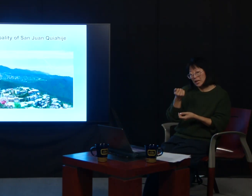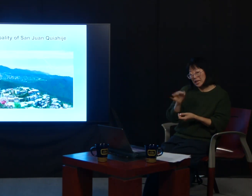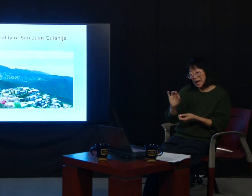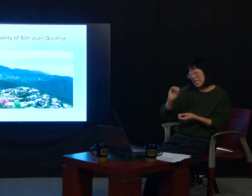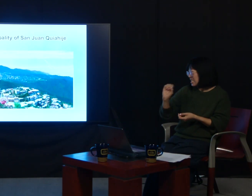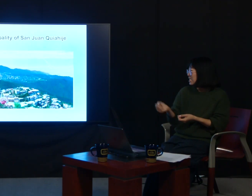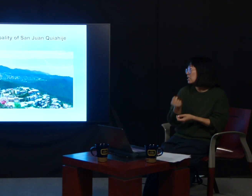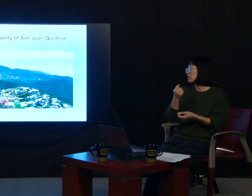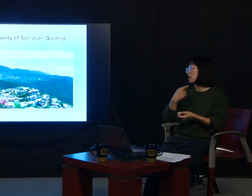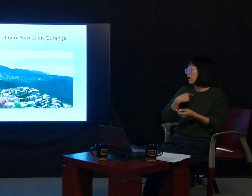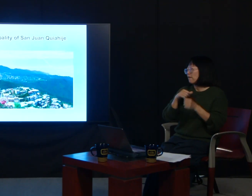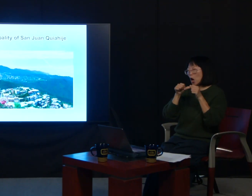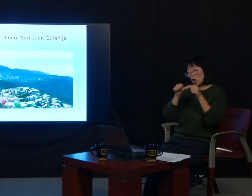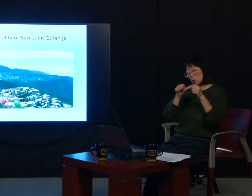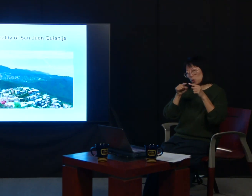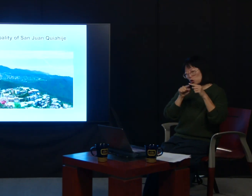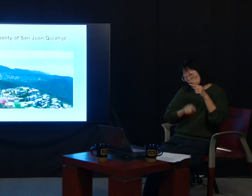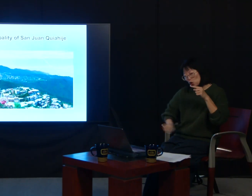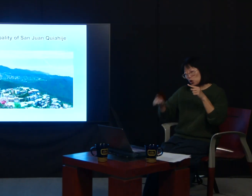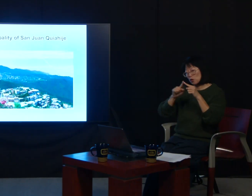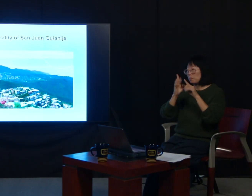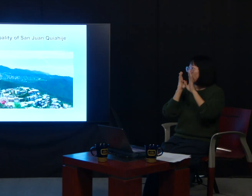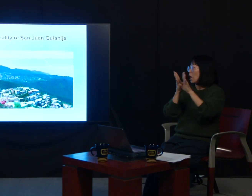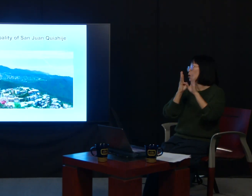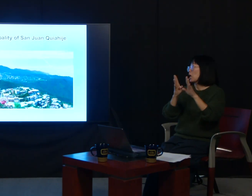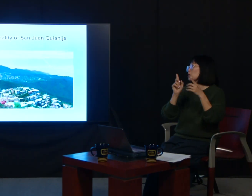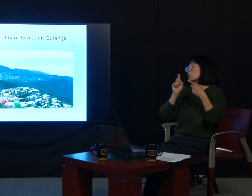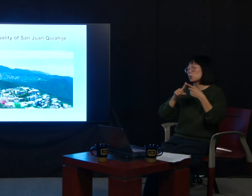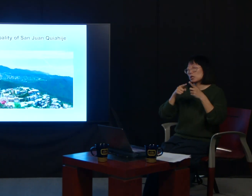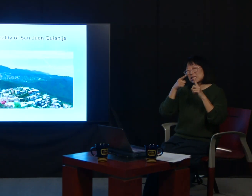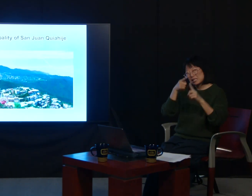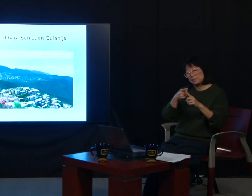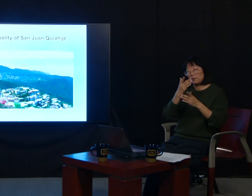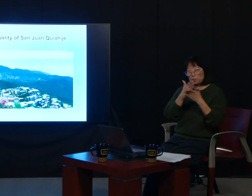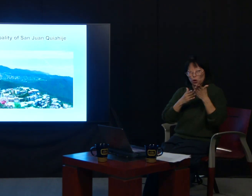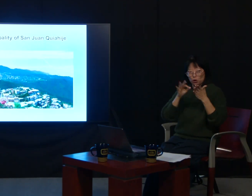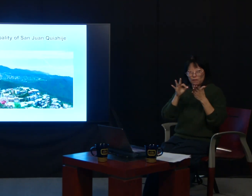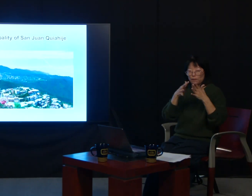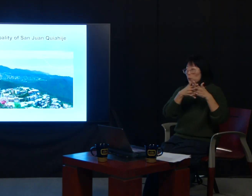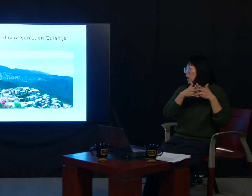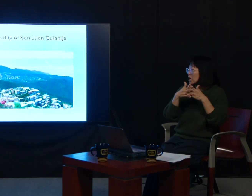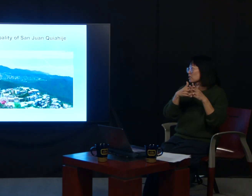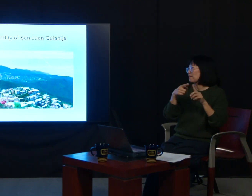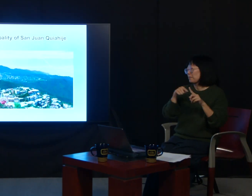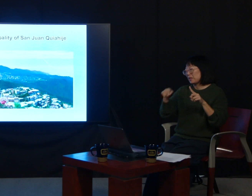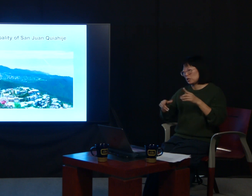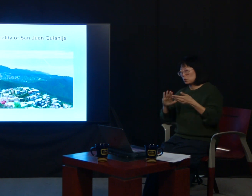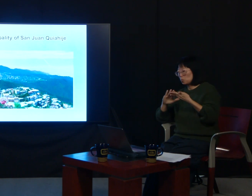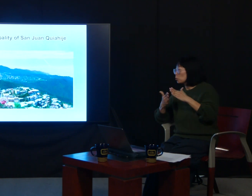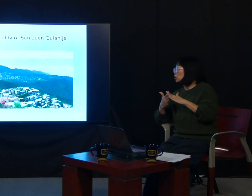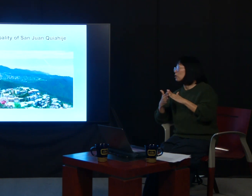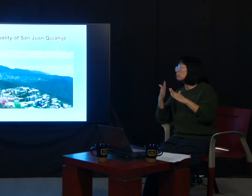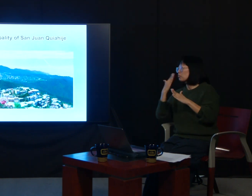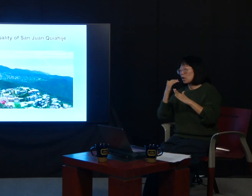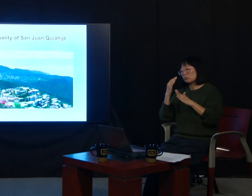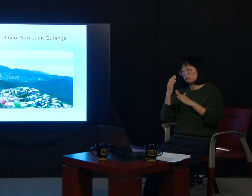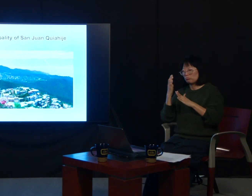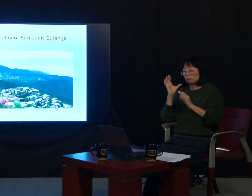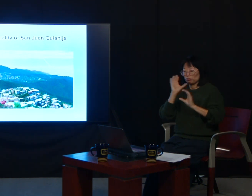In the 1900s, there's an ongoing circle of migration, if you will, for a certain part of the United States that people would go from the community. They